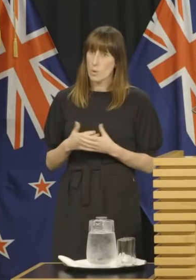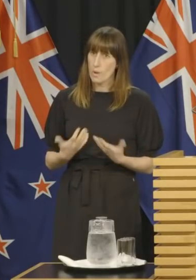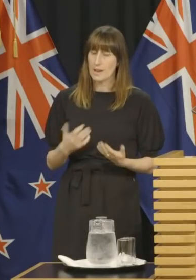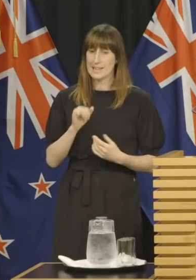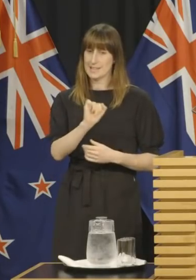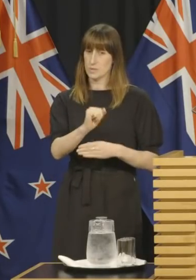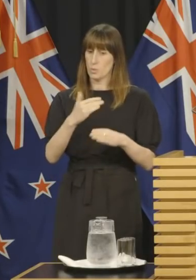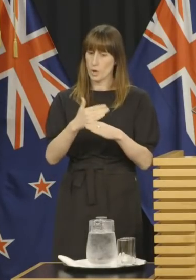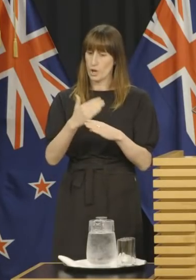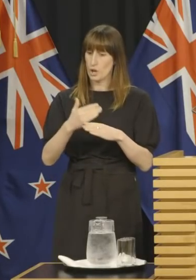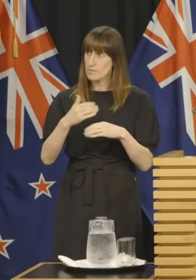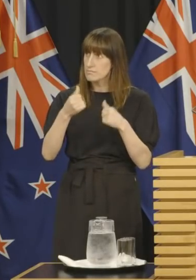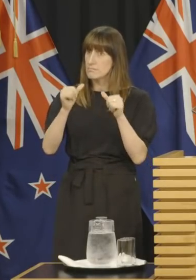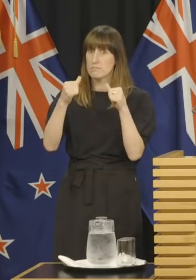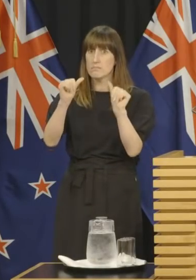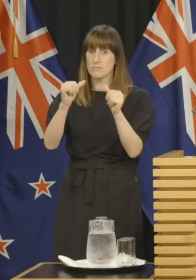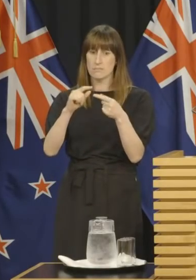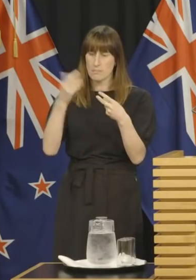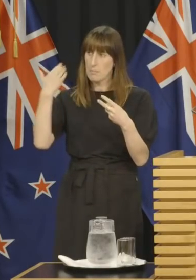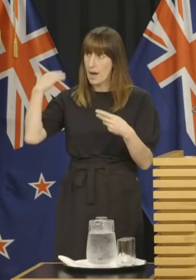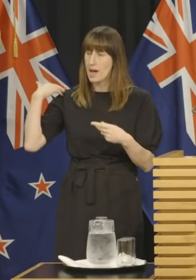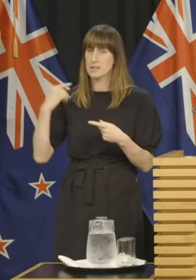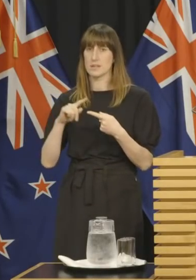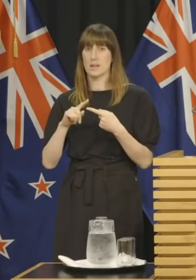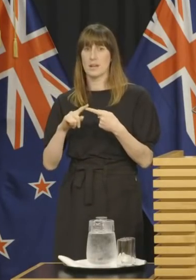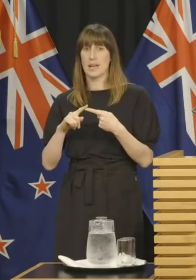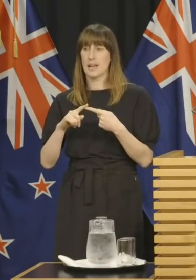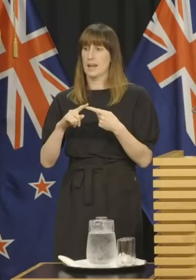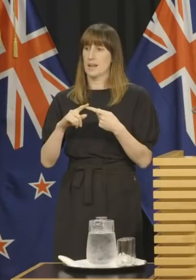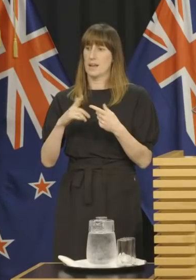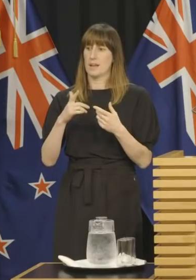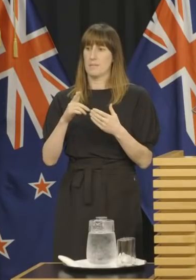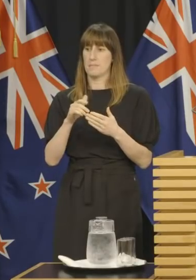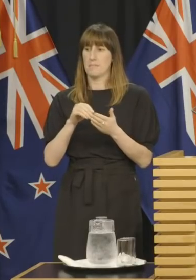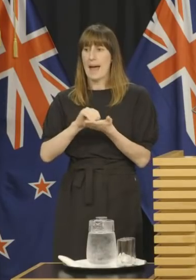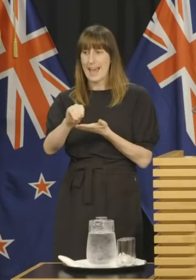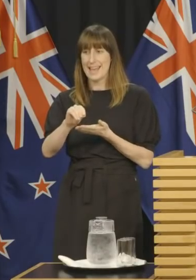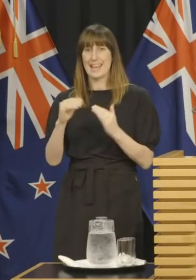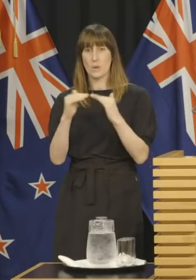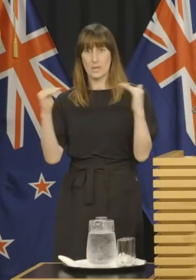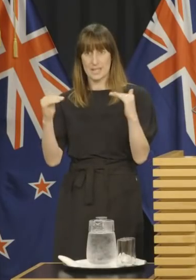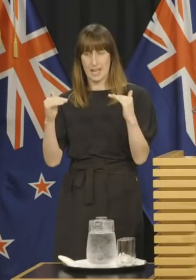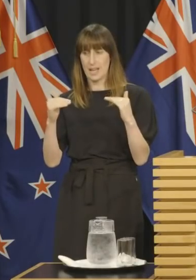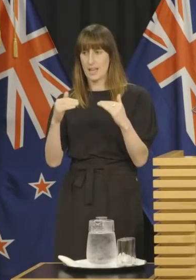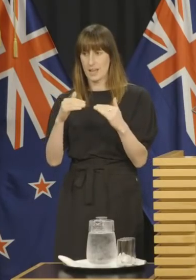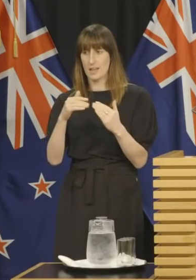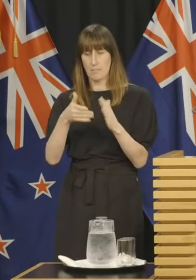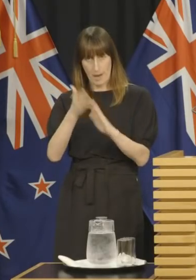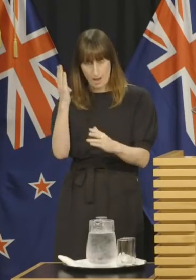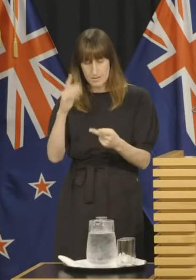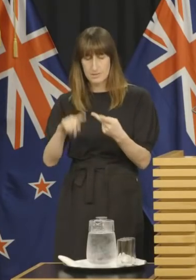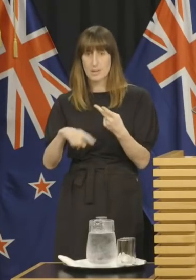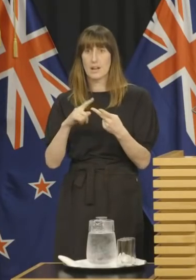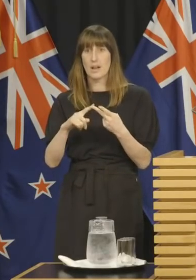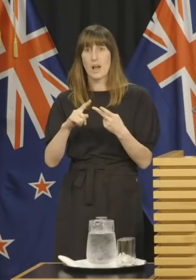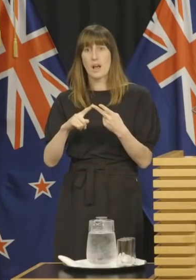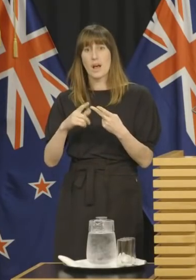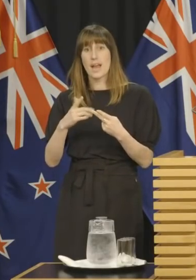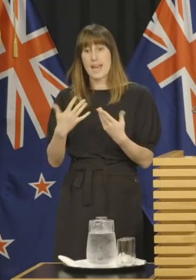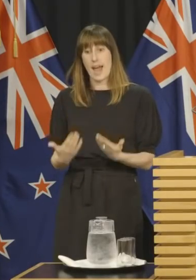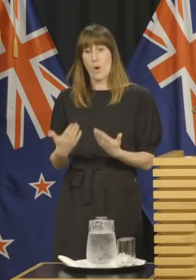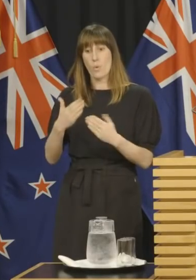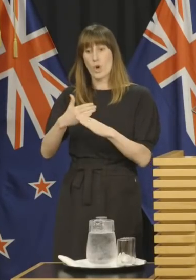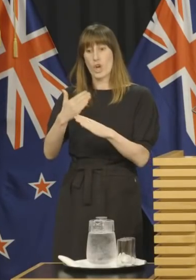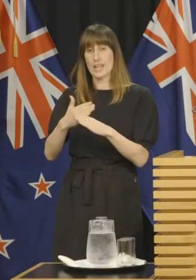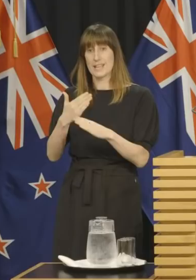legislation this week. He has made workplace reforms that will make a difference to the lives of workers. They get morning tea breaks now